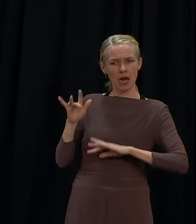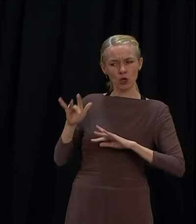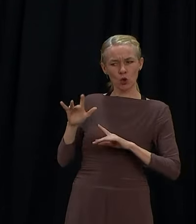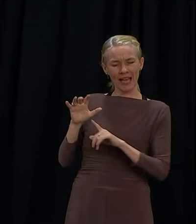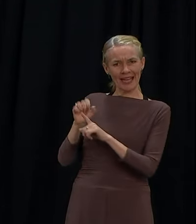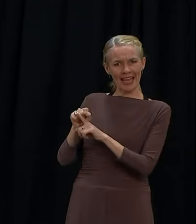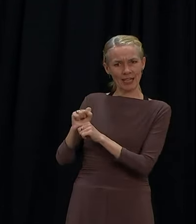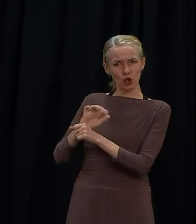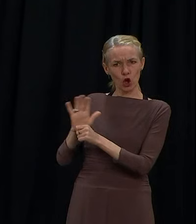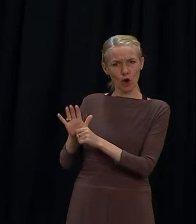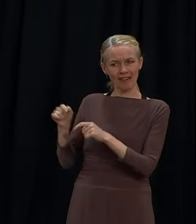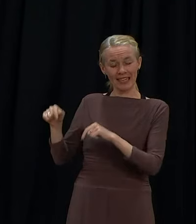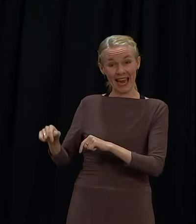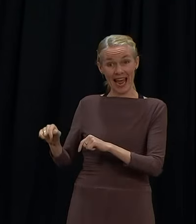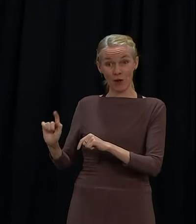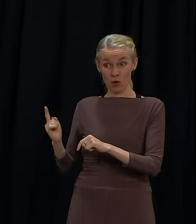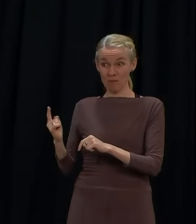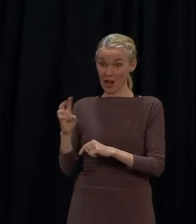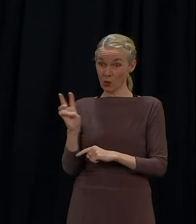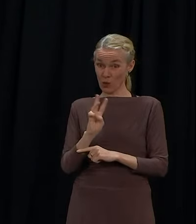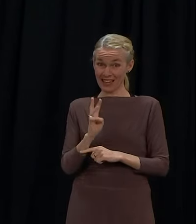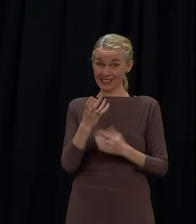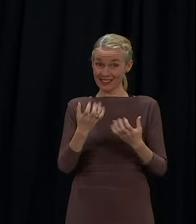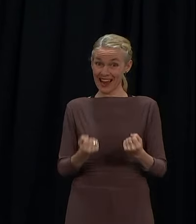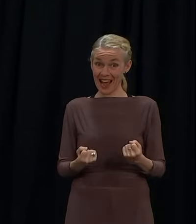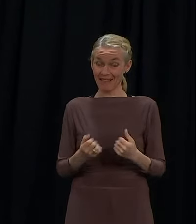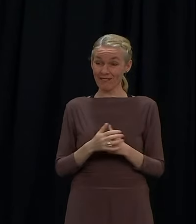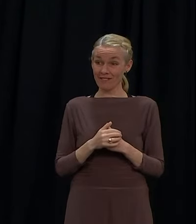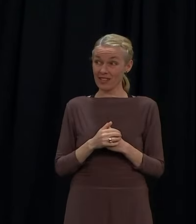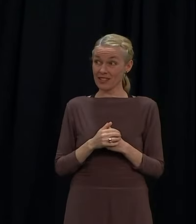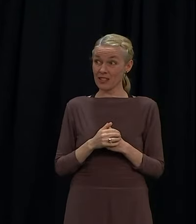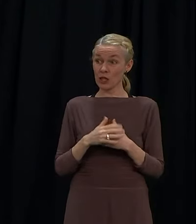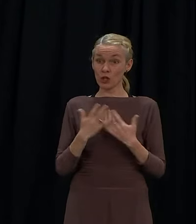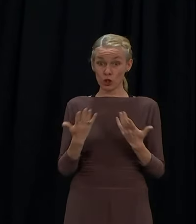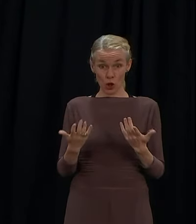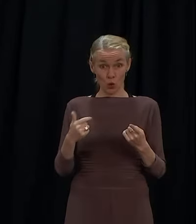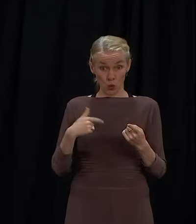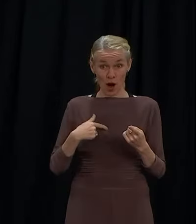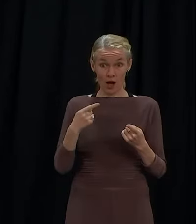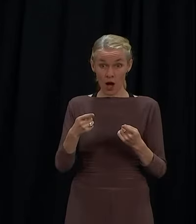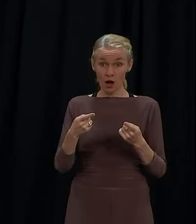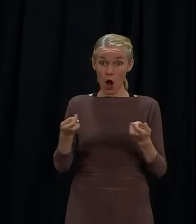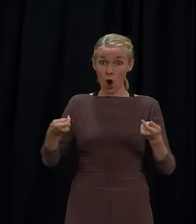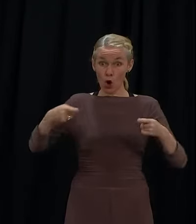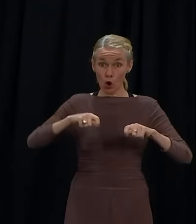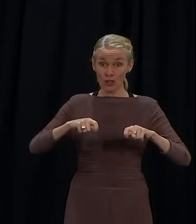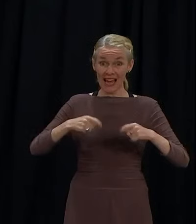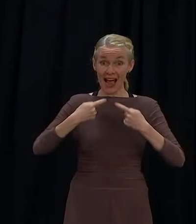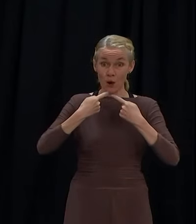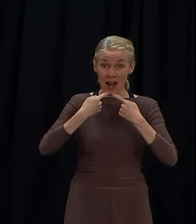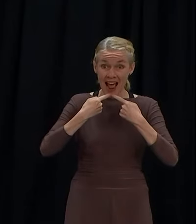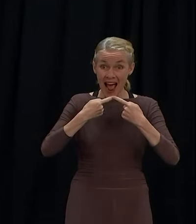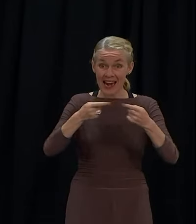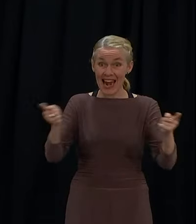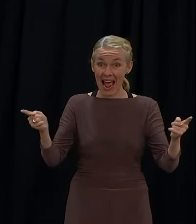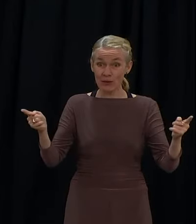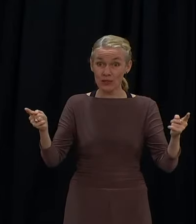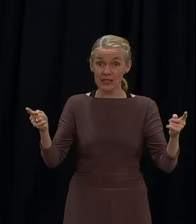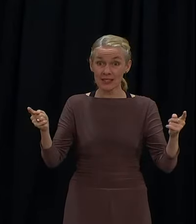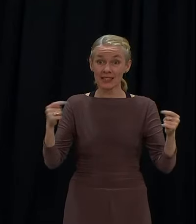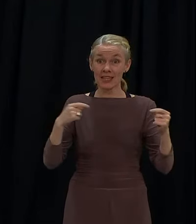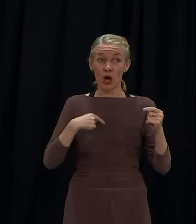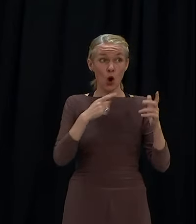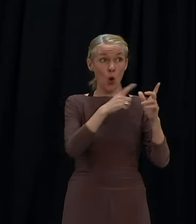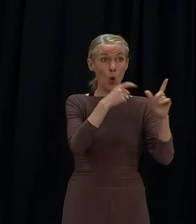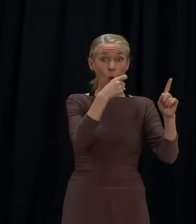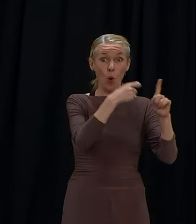had 9,000 people just in the 48-hour period after we called for a lockdown who came from Auckland back to other parts of the country.